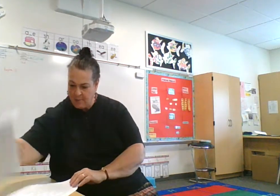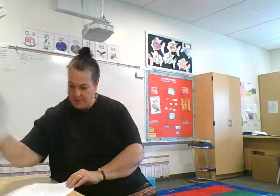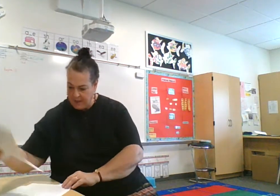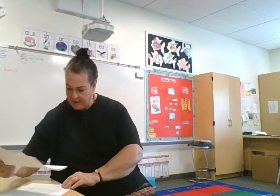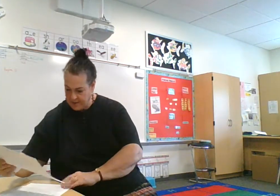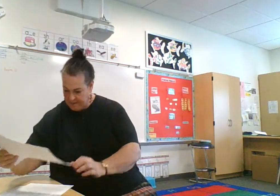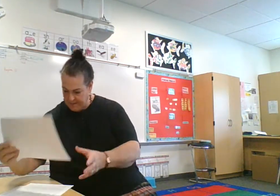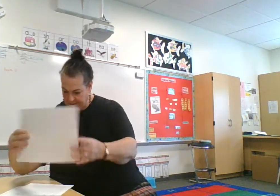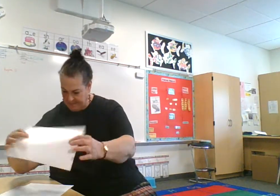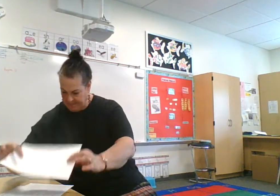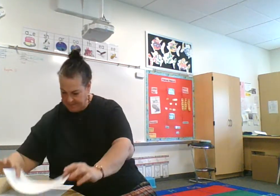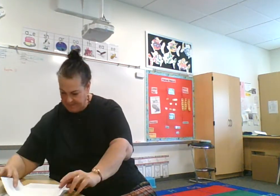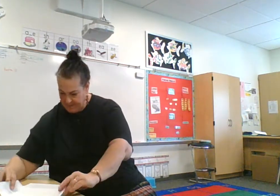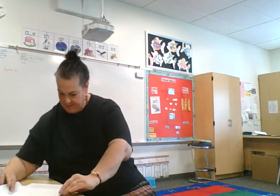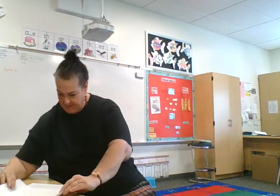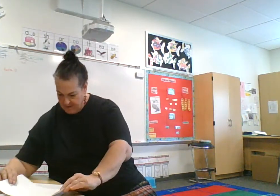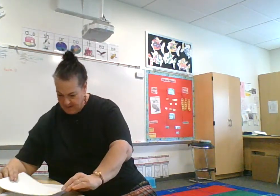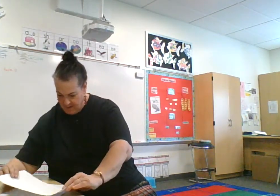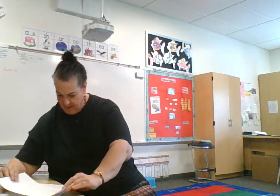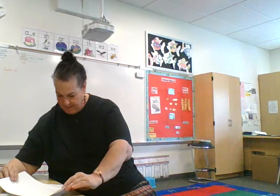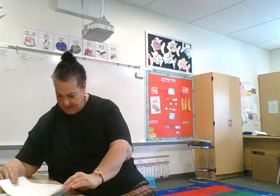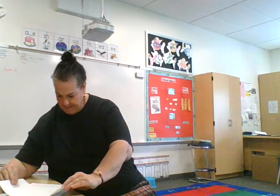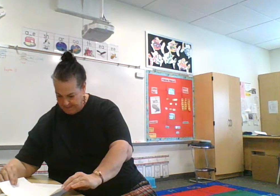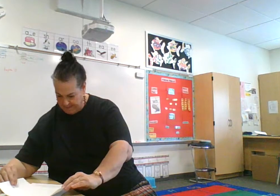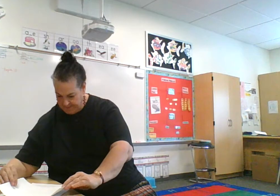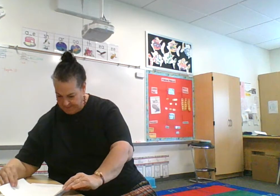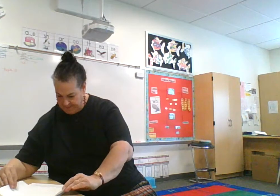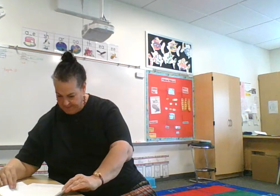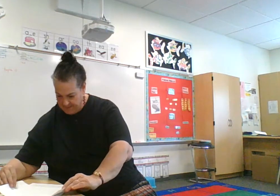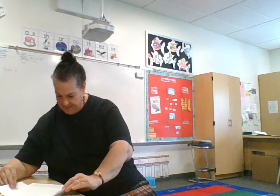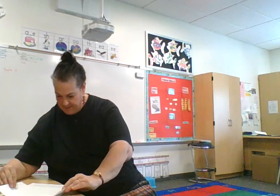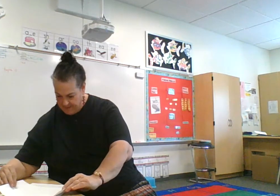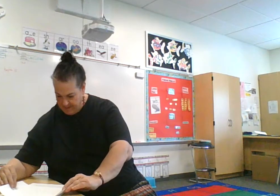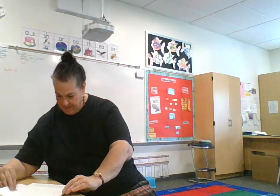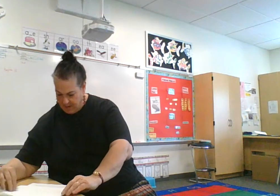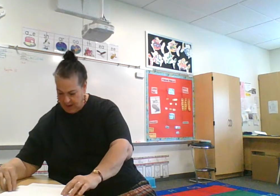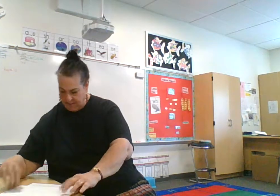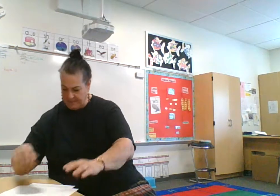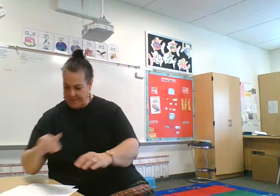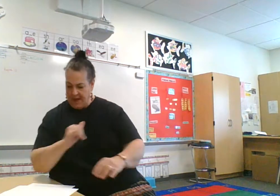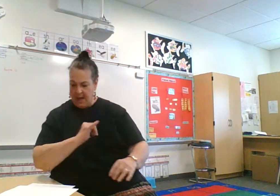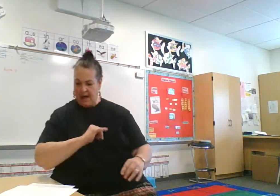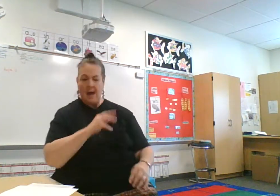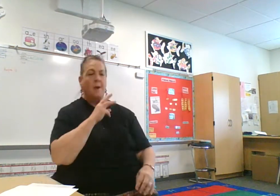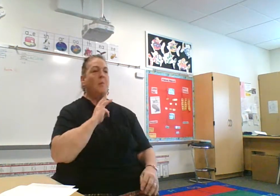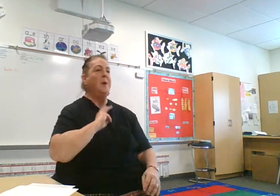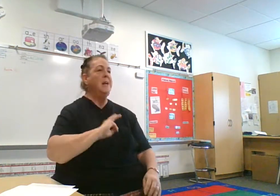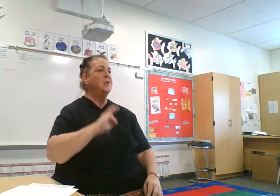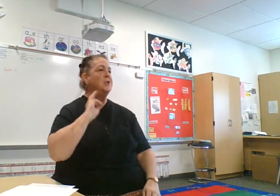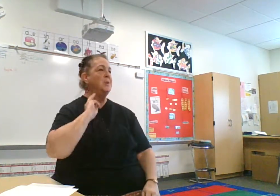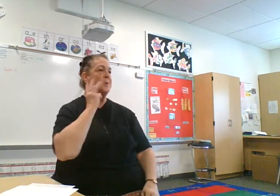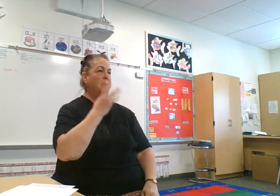we could something. Where am I? Oh, here. I wish